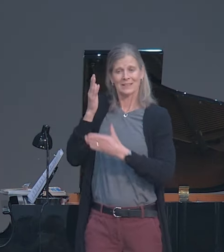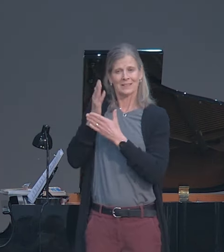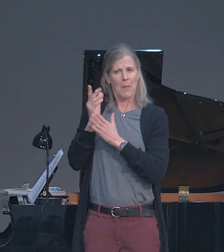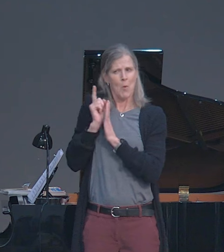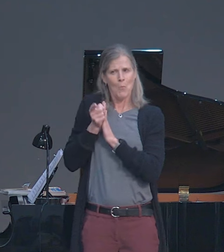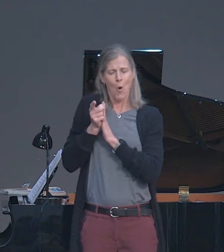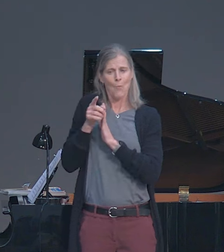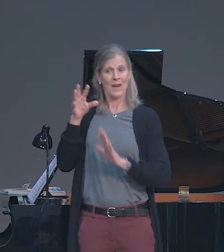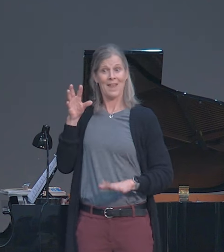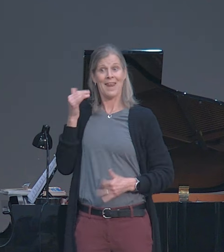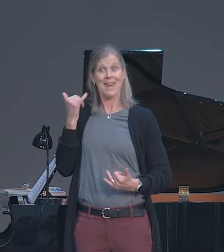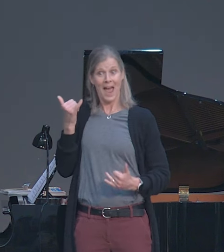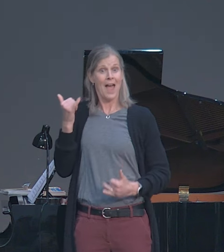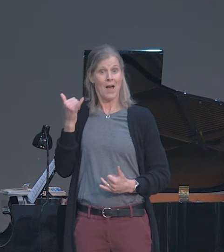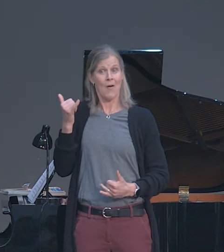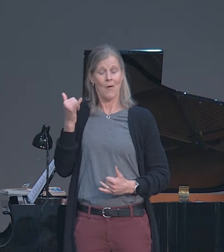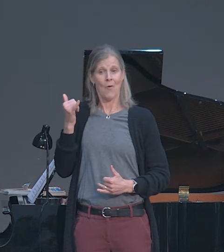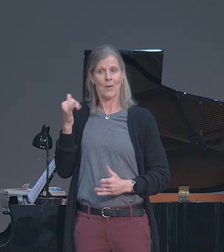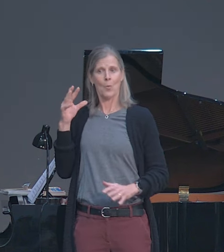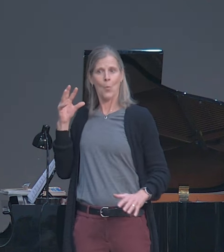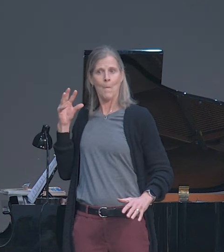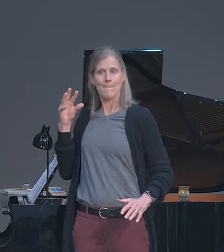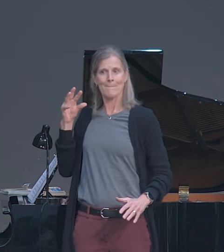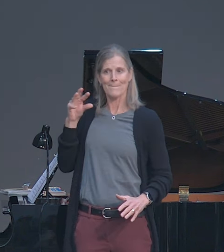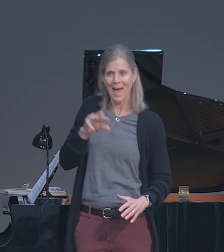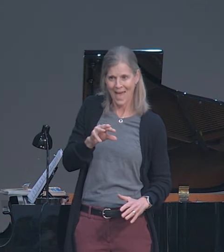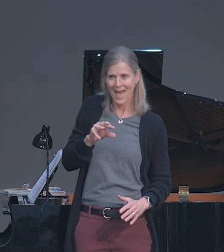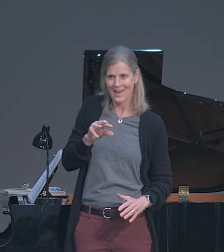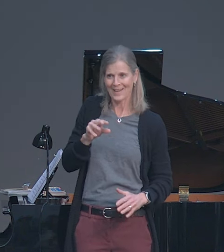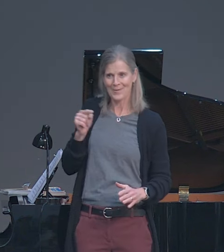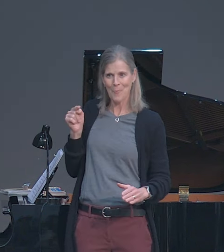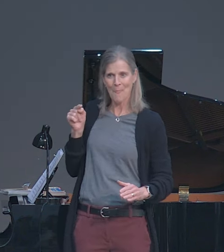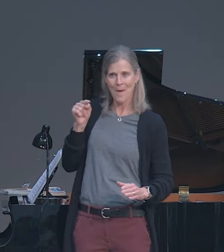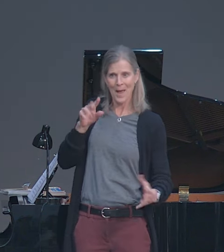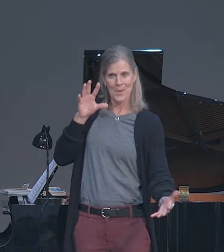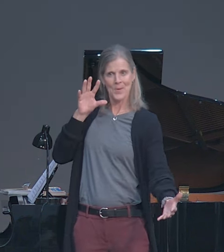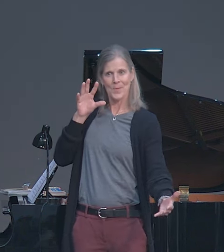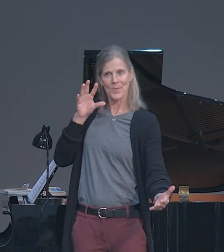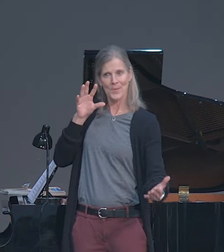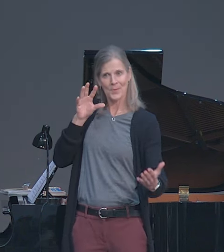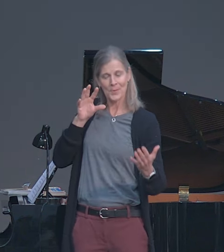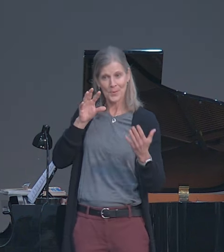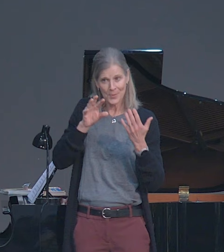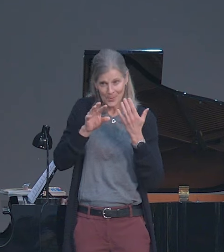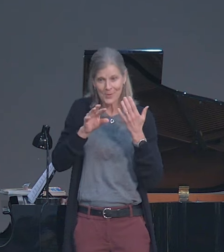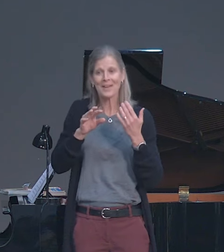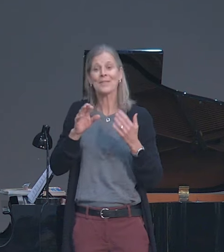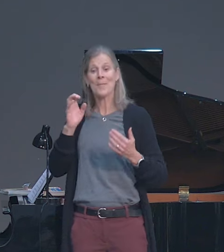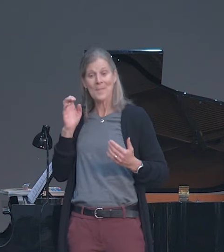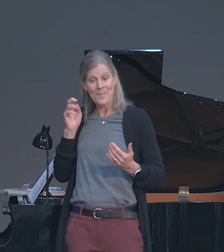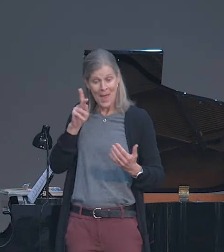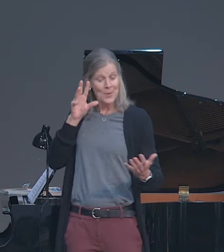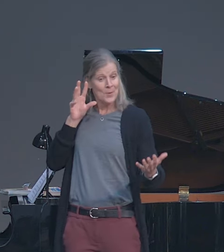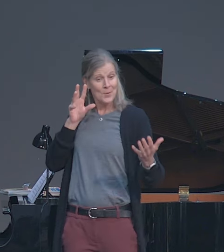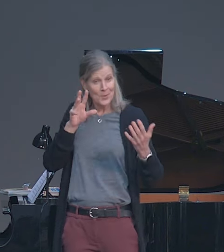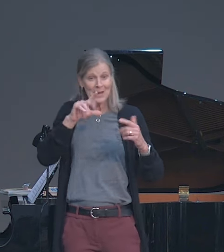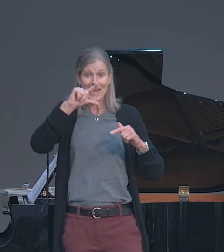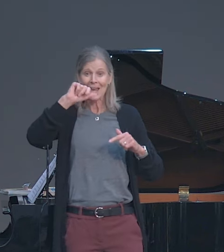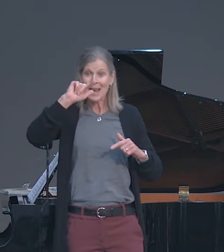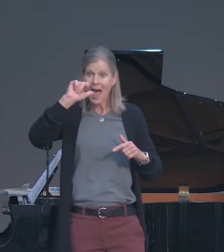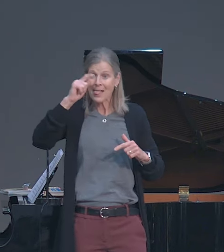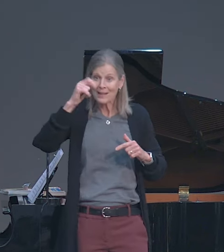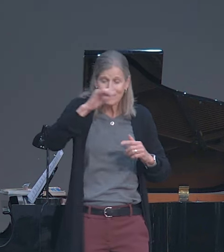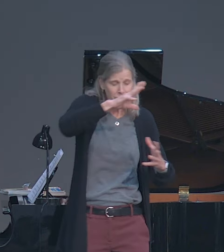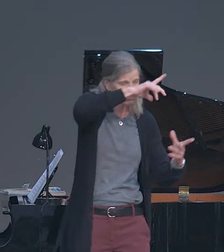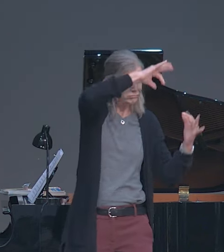because it then began to return on the same axis that it had traveled. And on the way back, it passed by